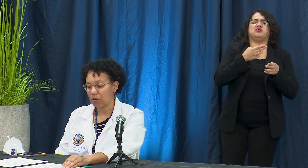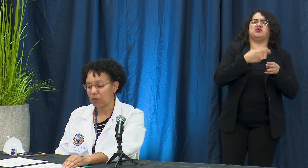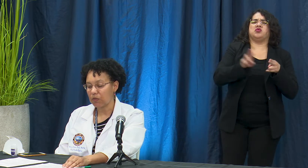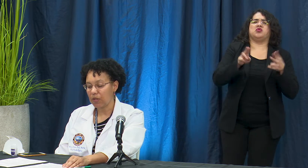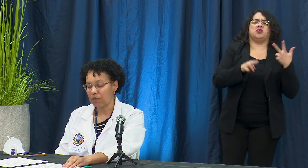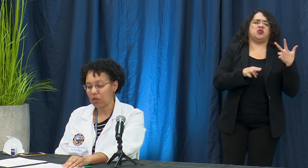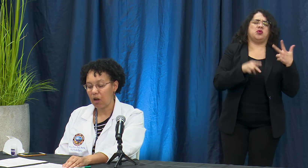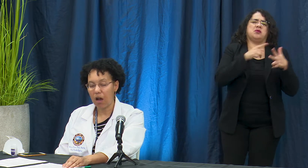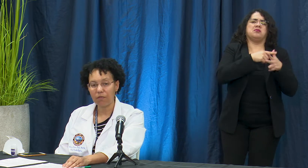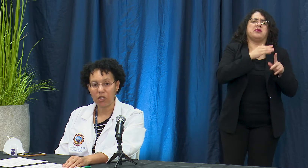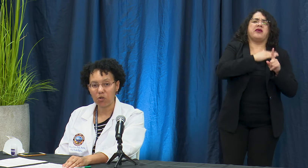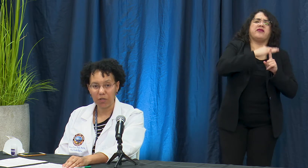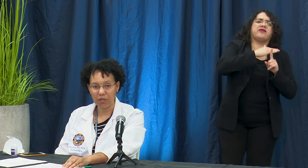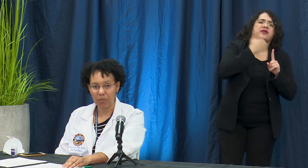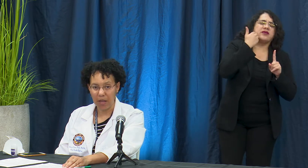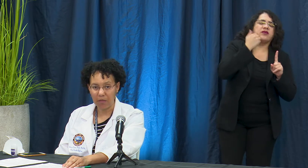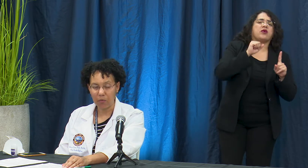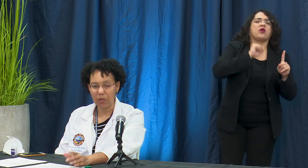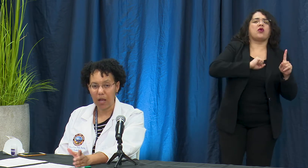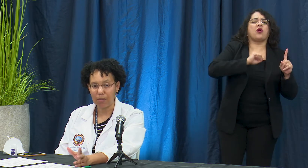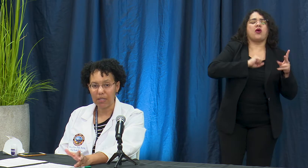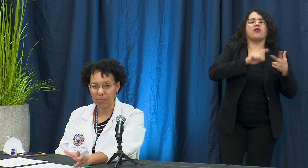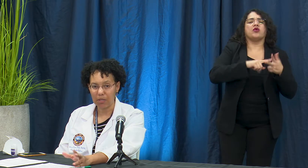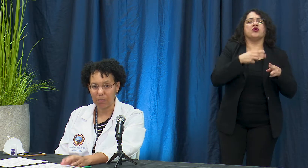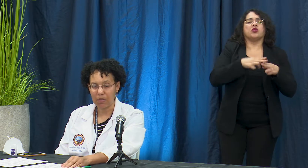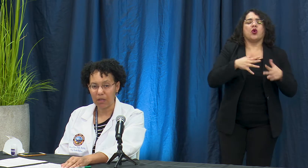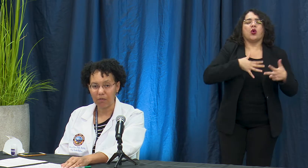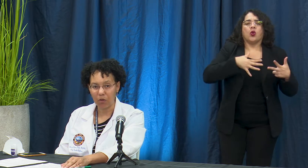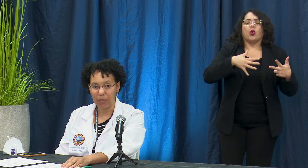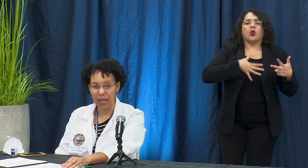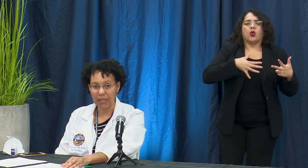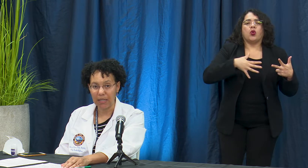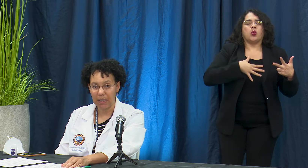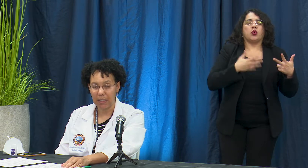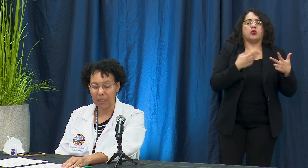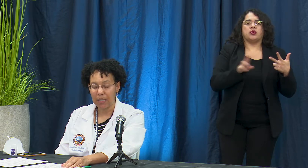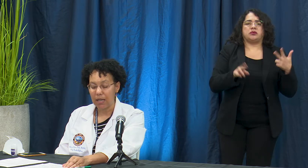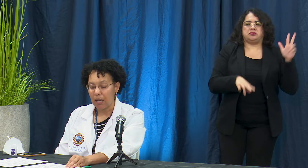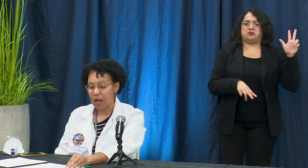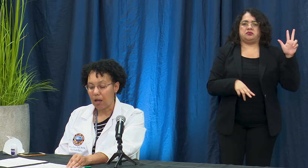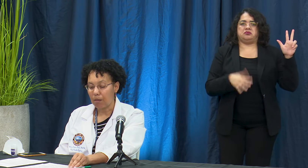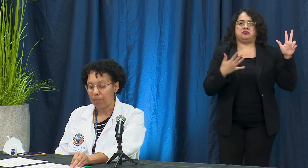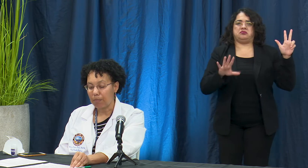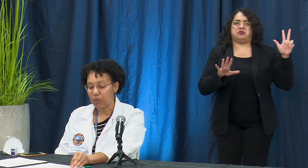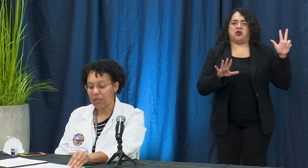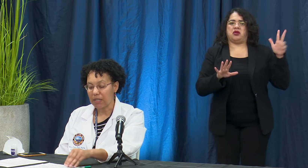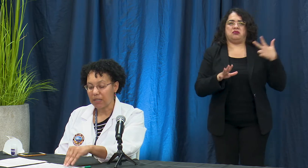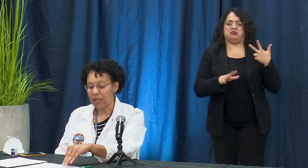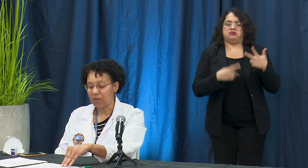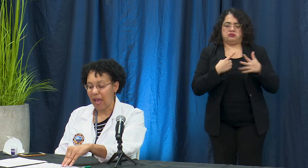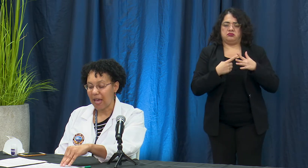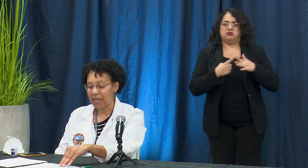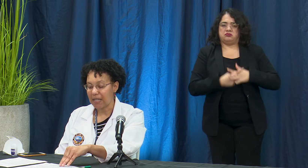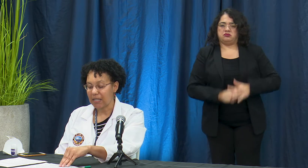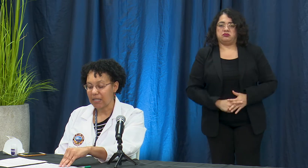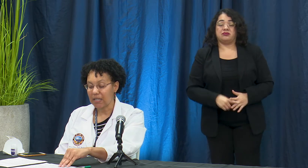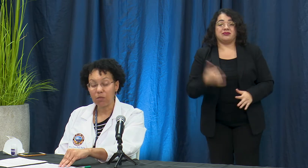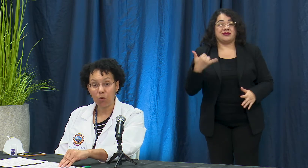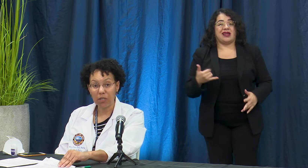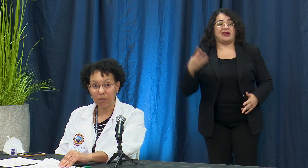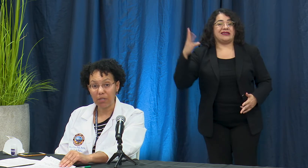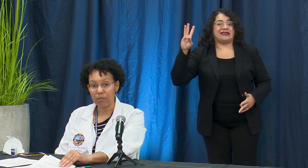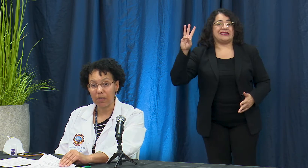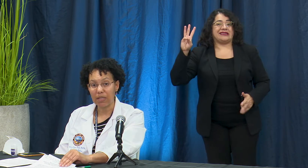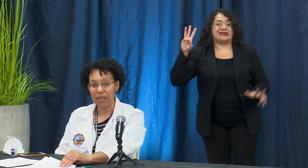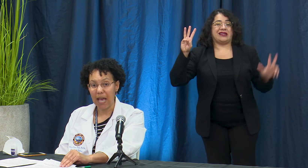symptoms, so it was fever, cough, and shortness of breath were the common symptoms of COVID-19. But recently they've added 6